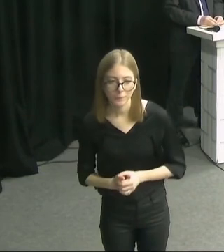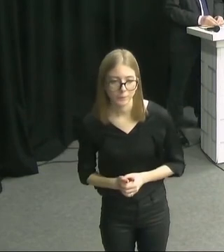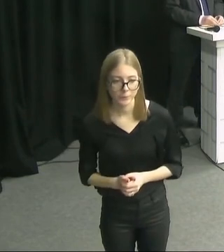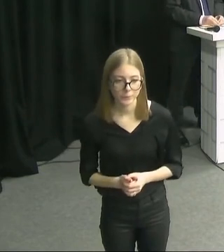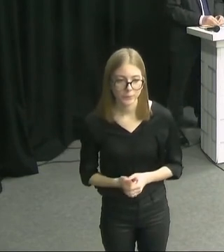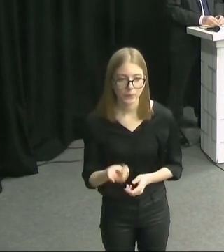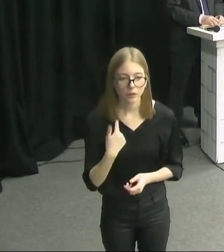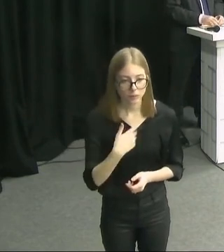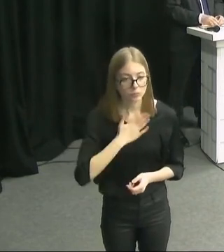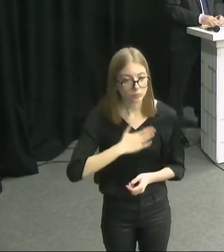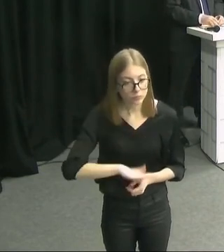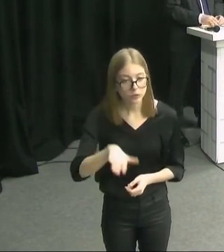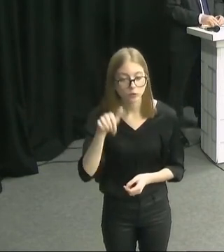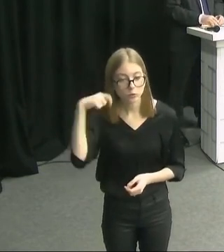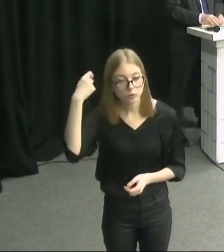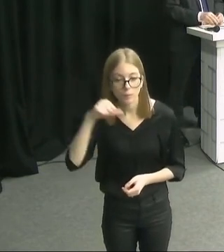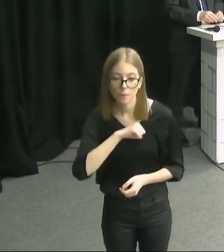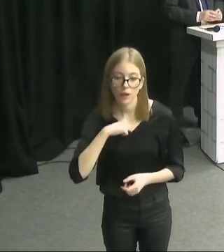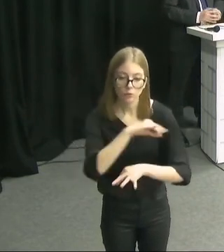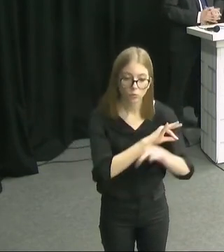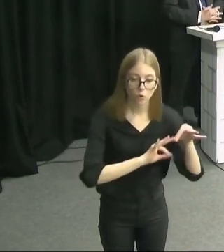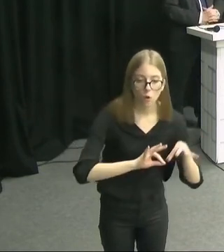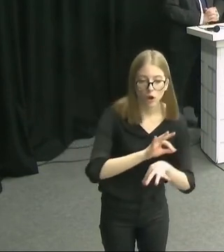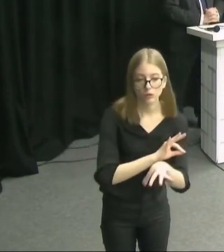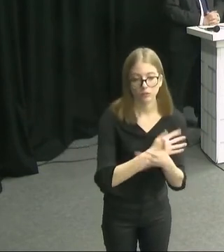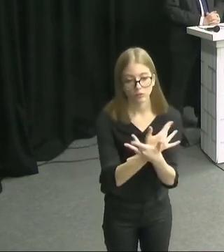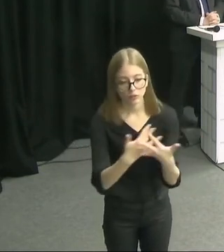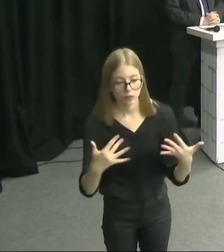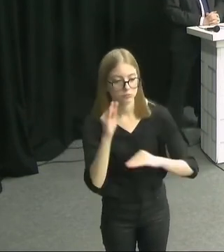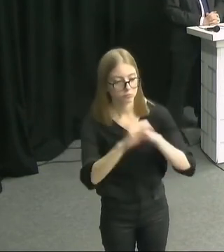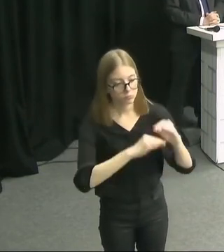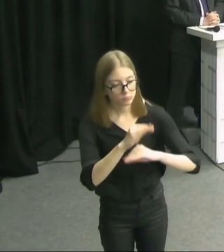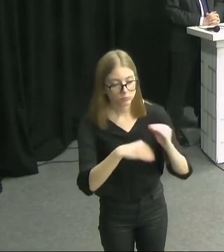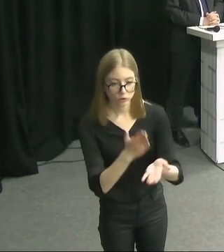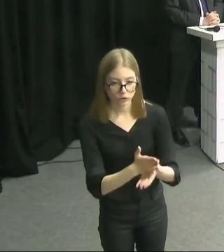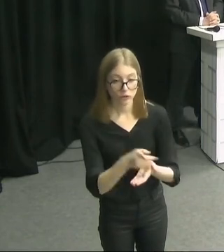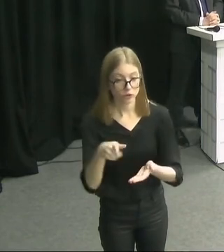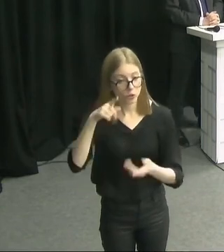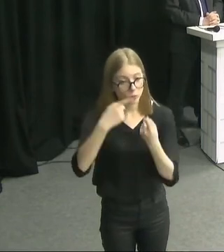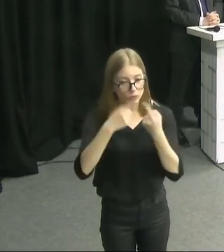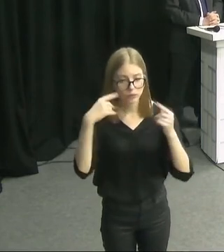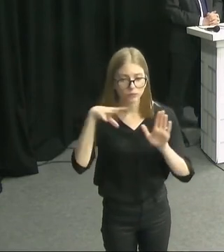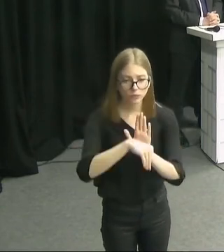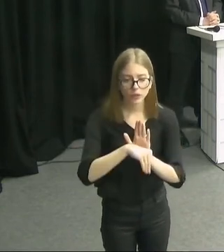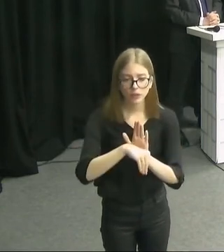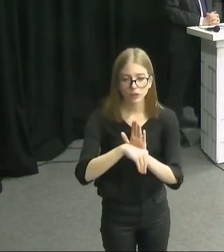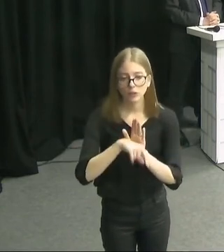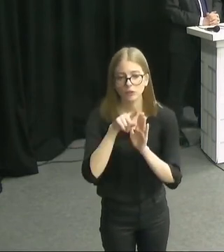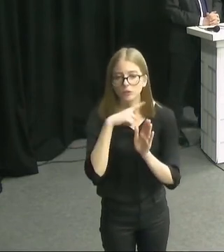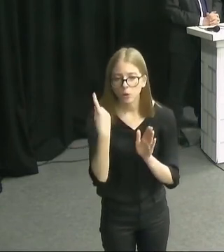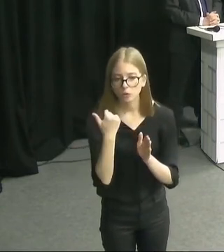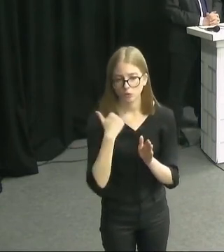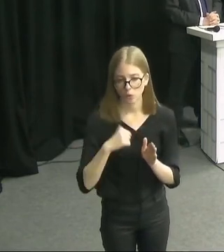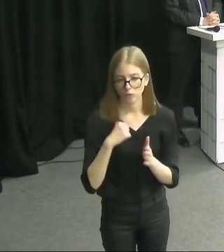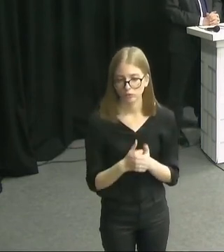I like very much various projects and initiatives prepared by students.